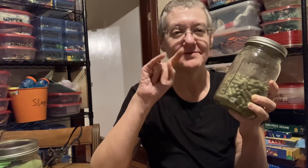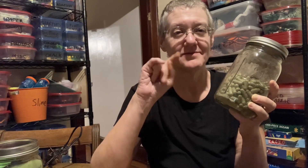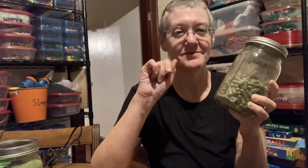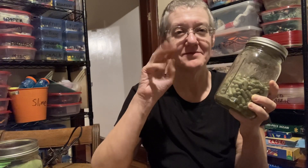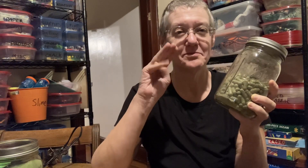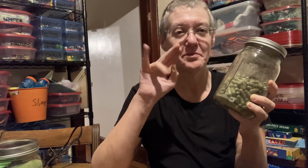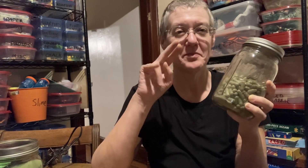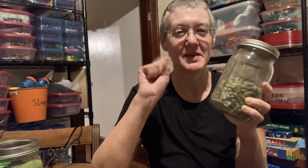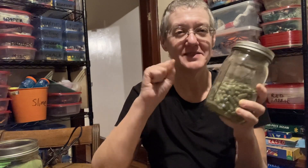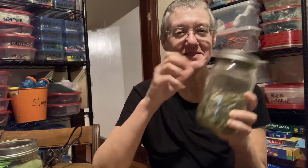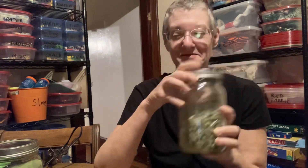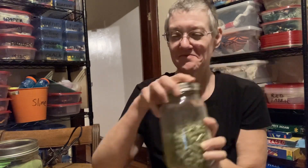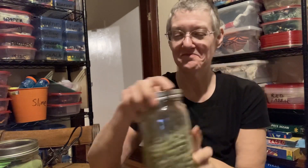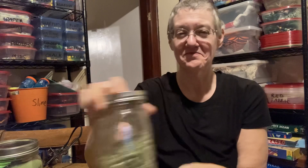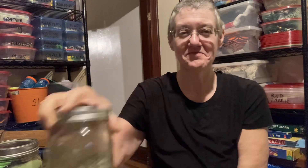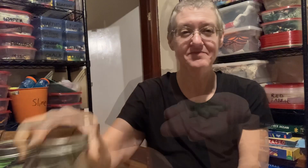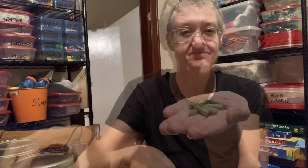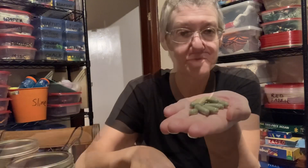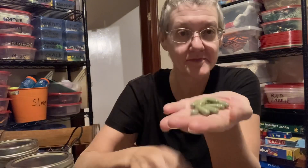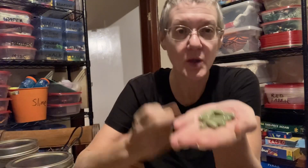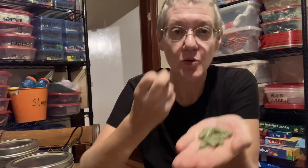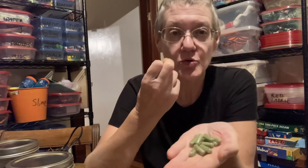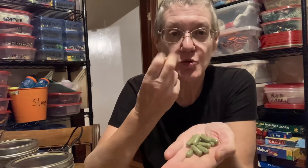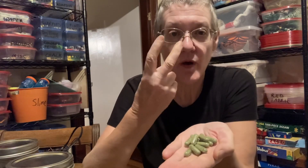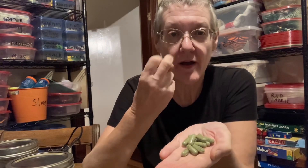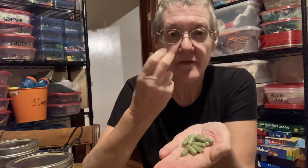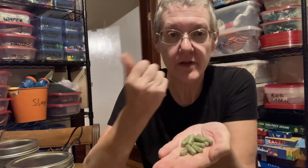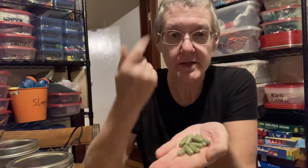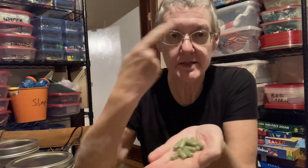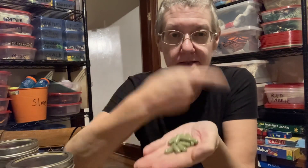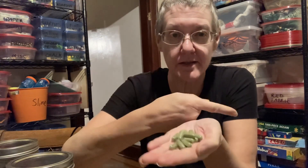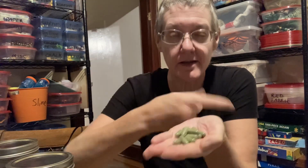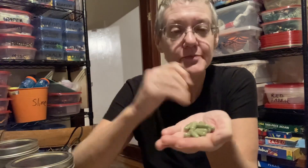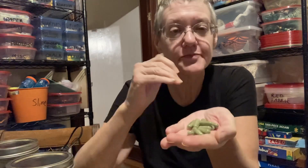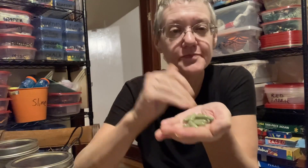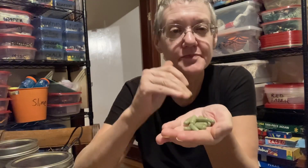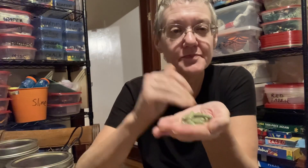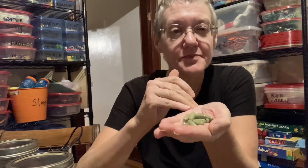So remember, these are my vitamins. So that's 12 a day,